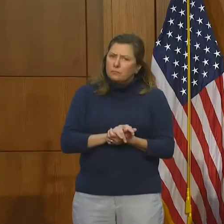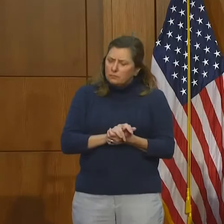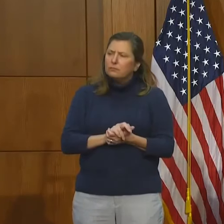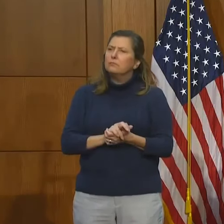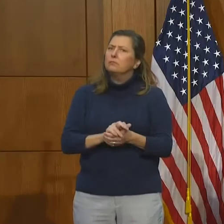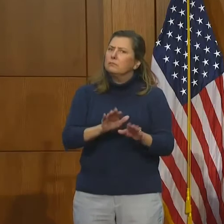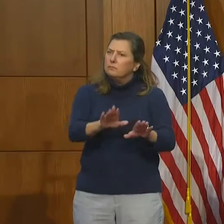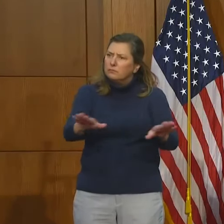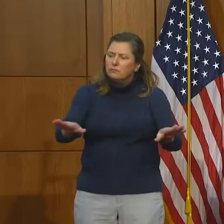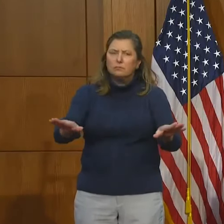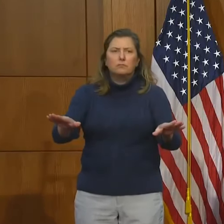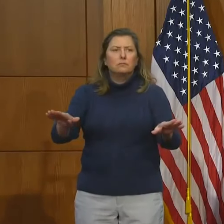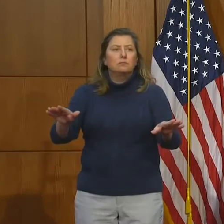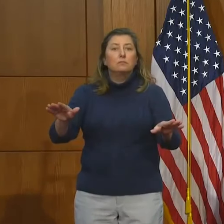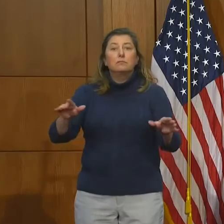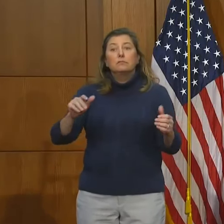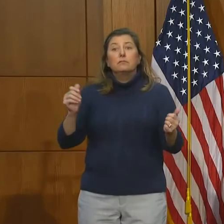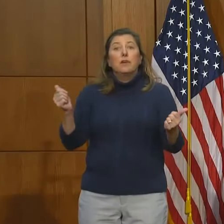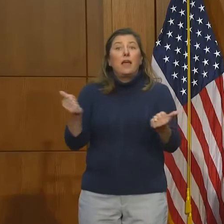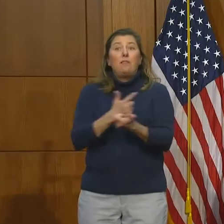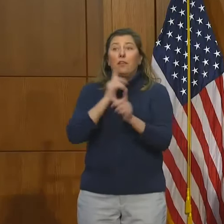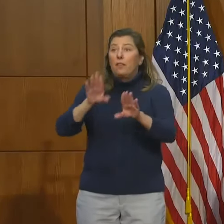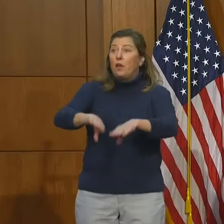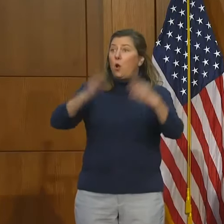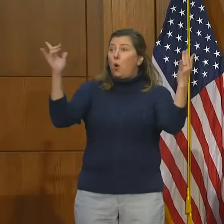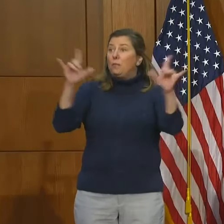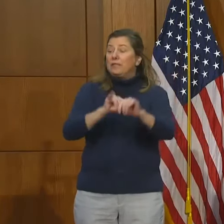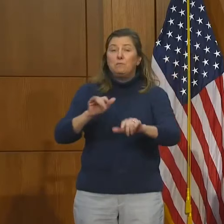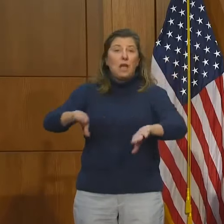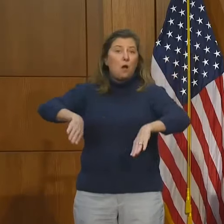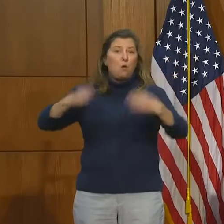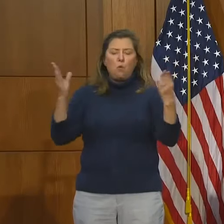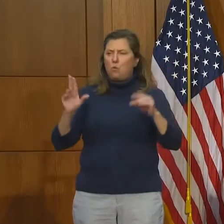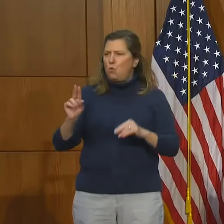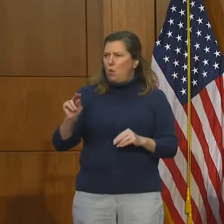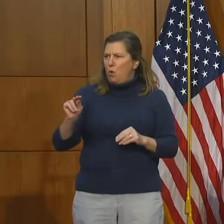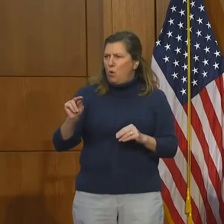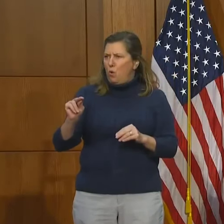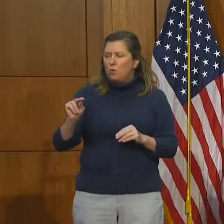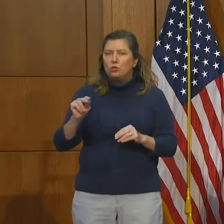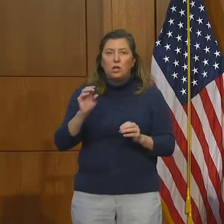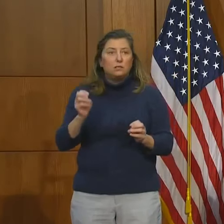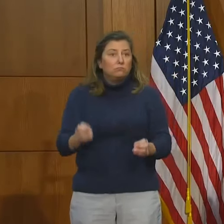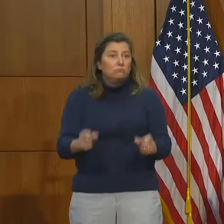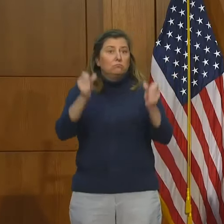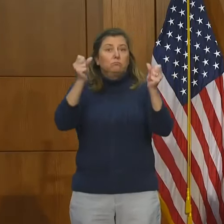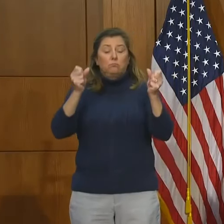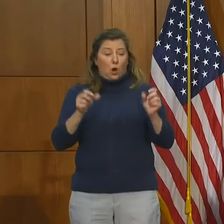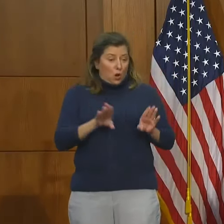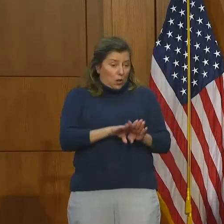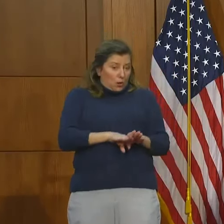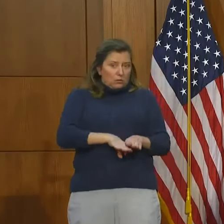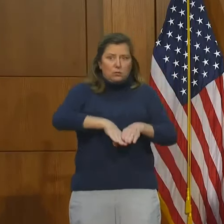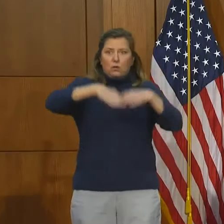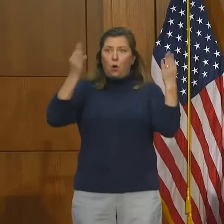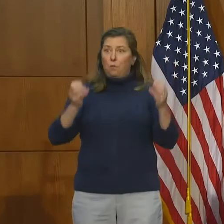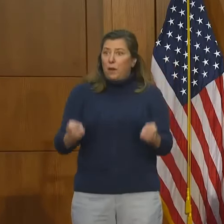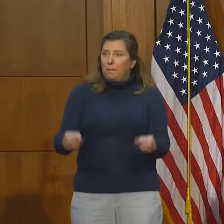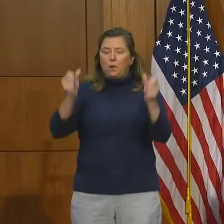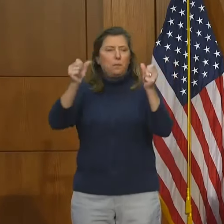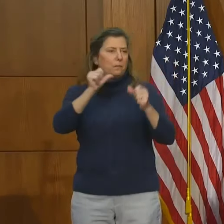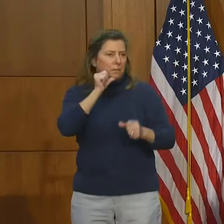Virginians, we are not opening the floodgates here. We're not flipping a light switch from closed to